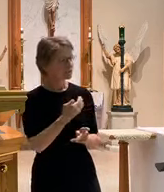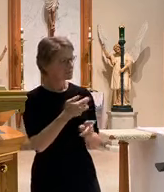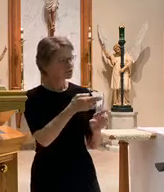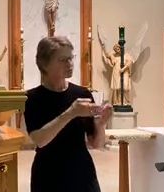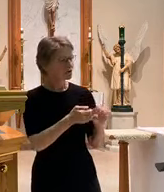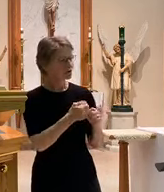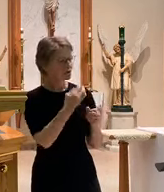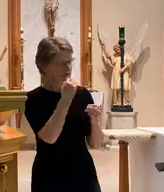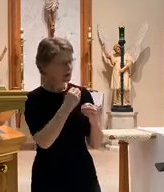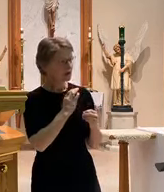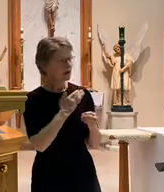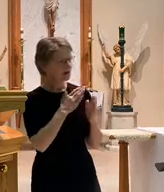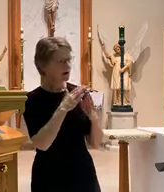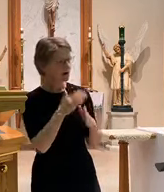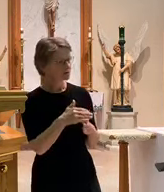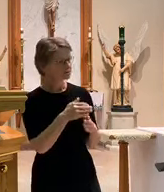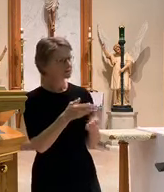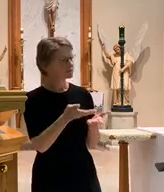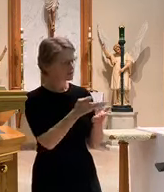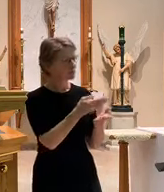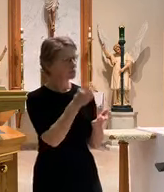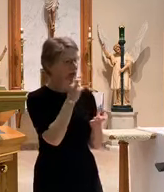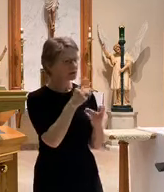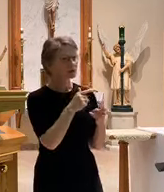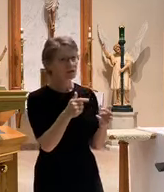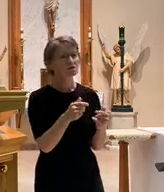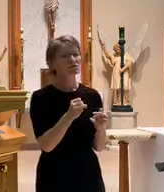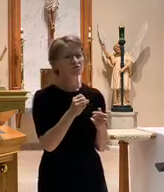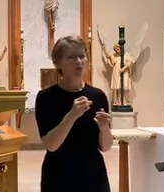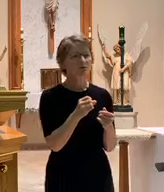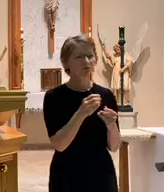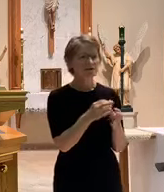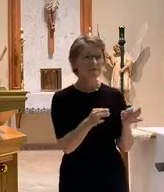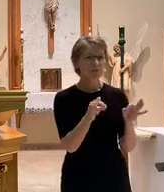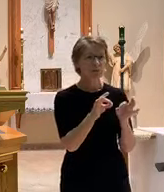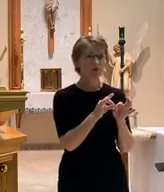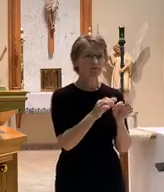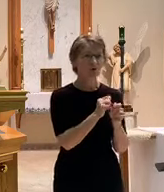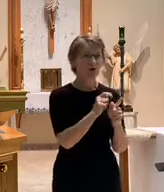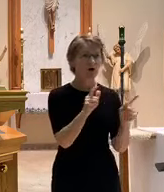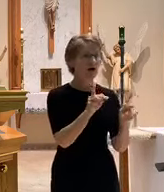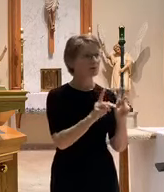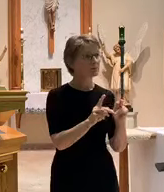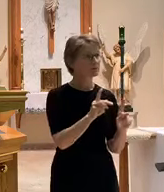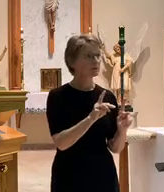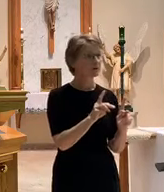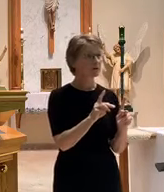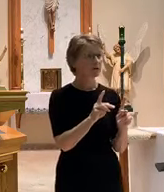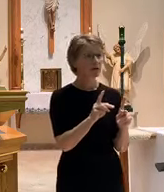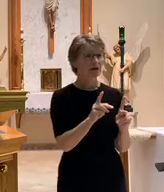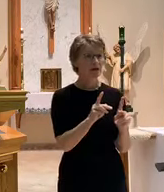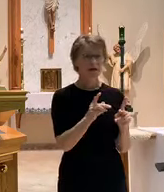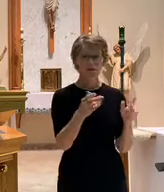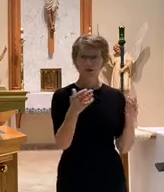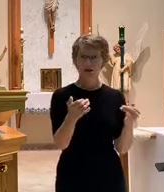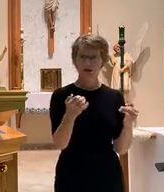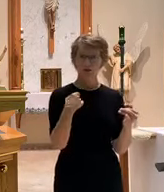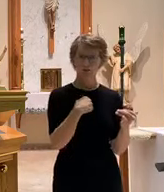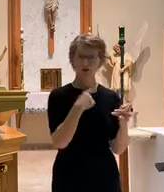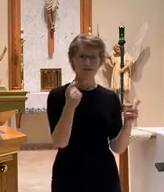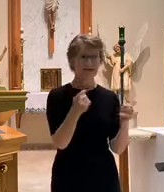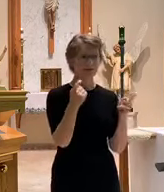a common theme and a common value for all peoples, not just the Jewish or Christian. And here we are celebrating the